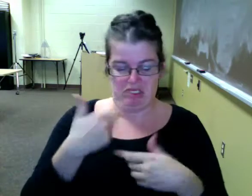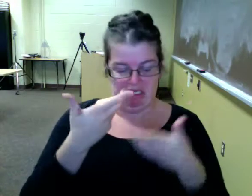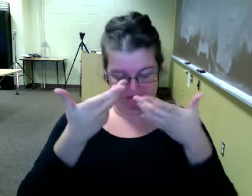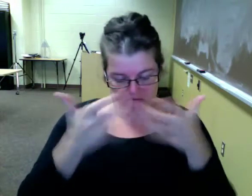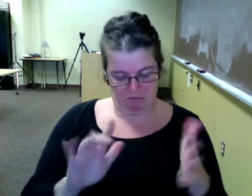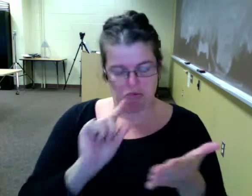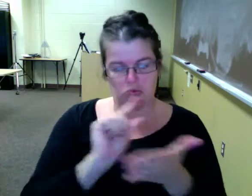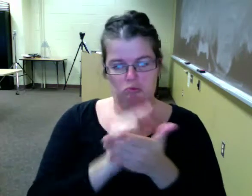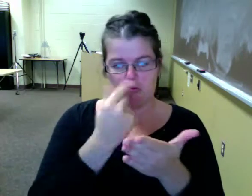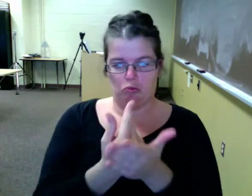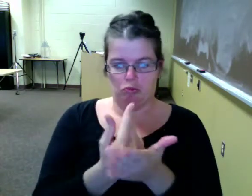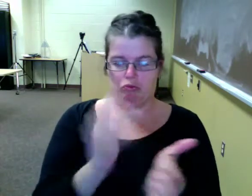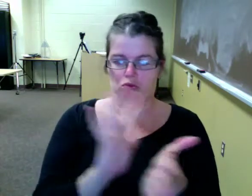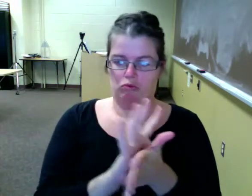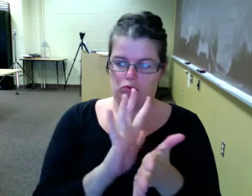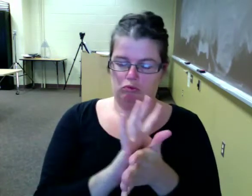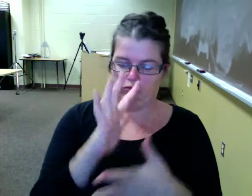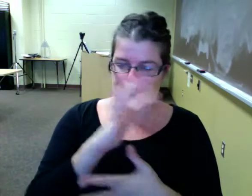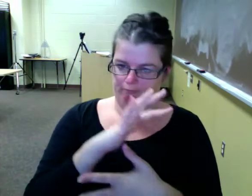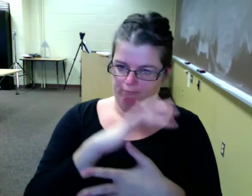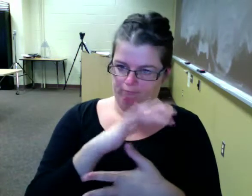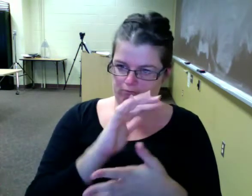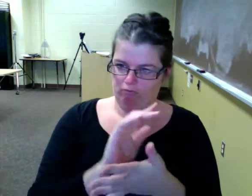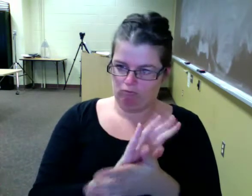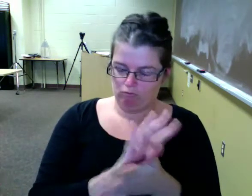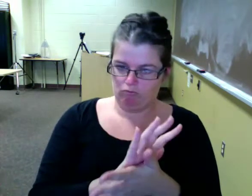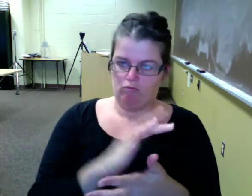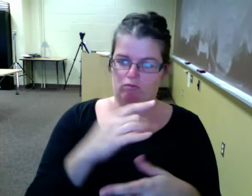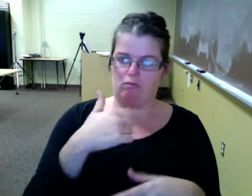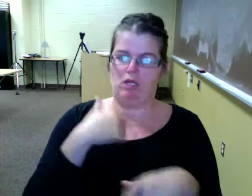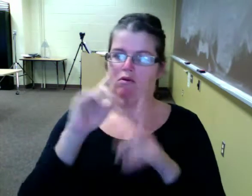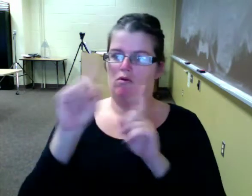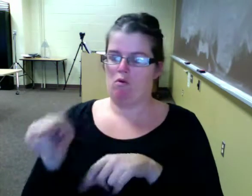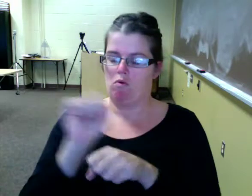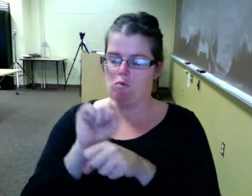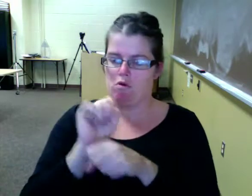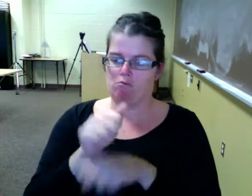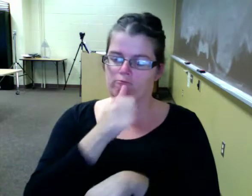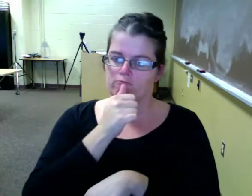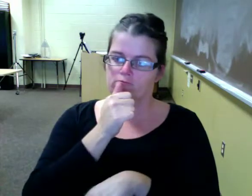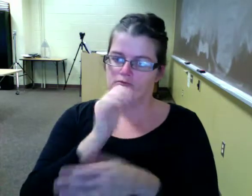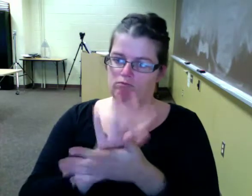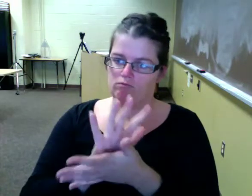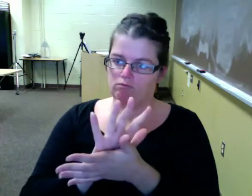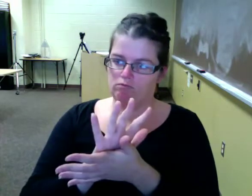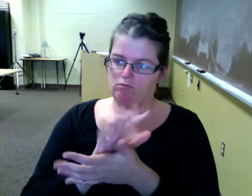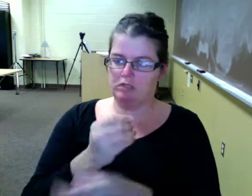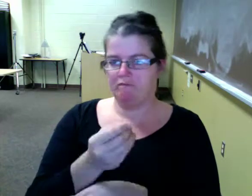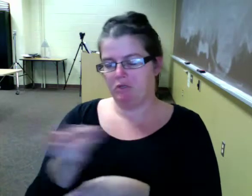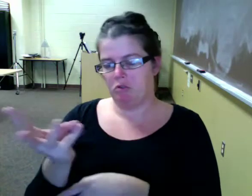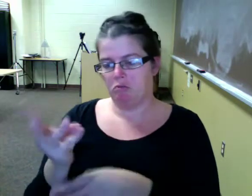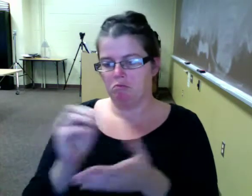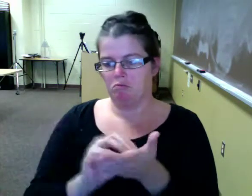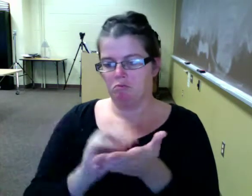to work at a private school, and there were several students that I became very much involved with,